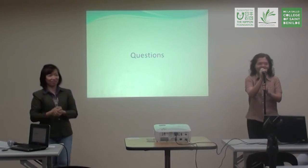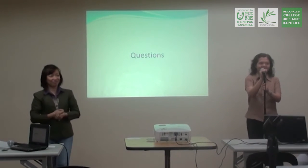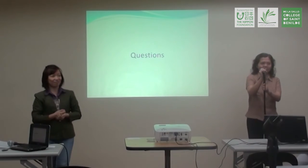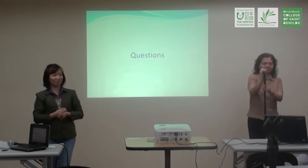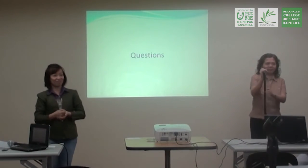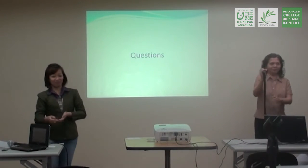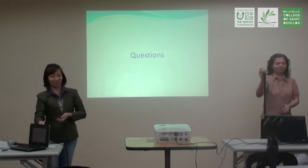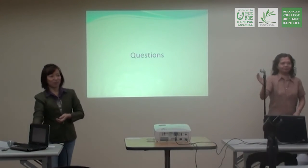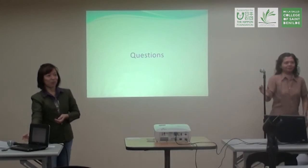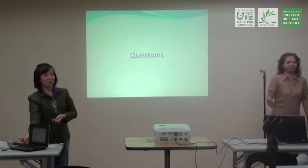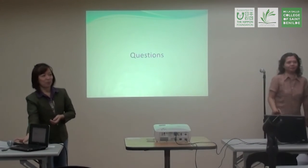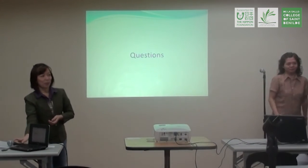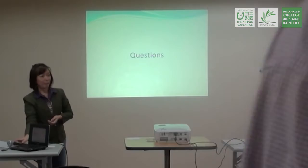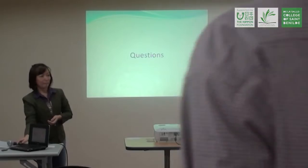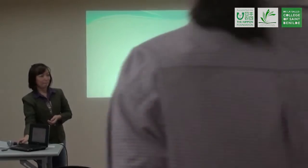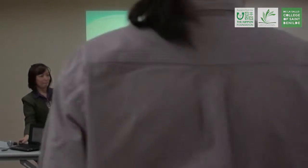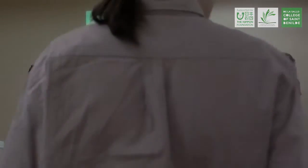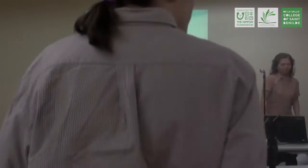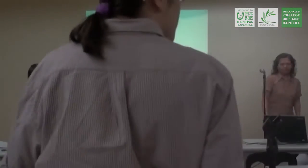guests?